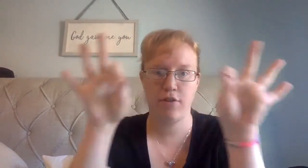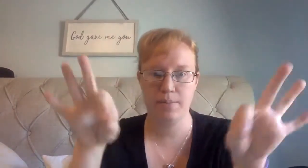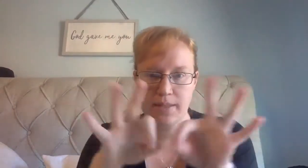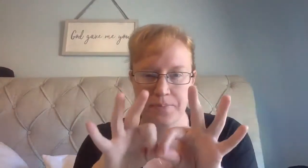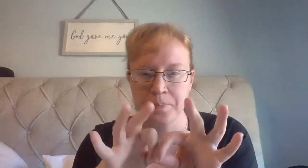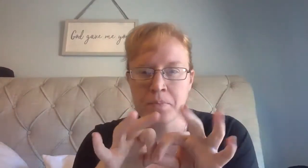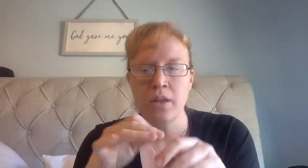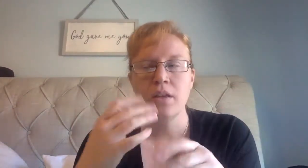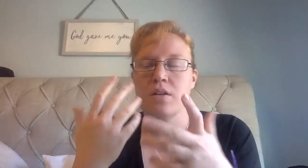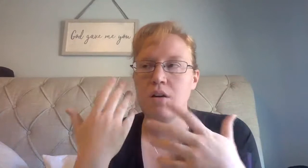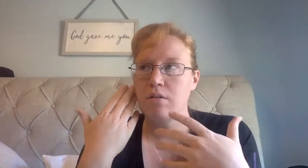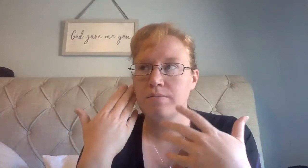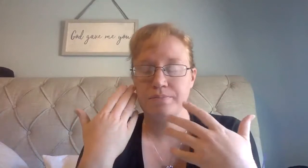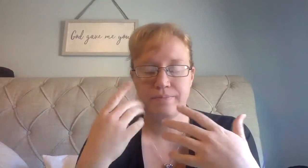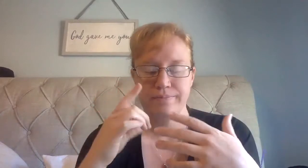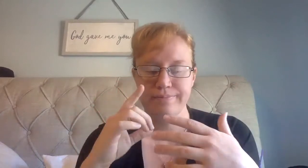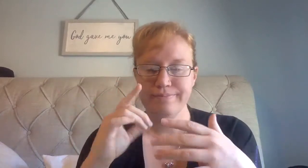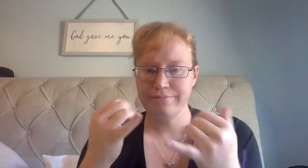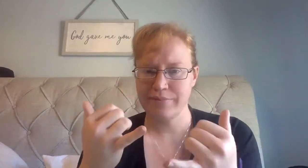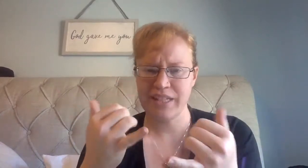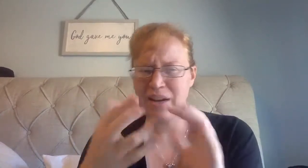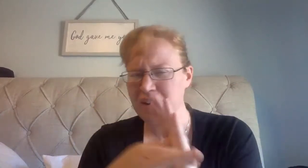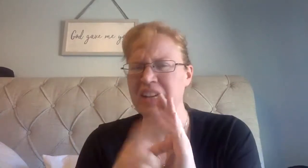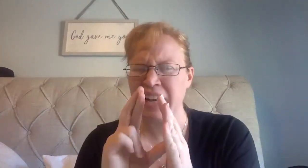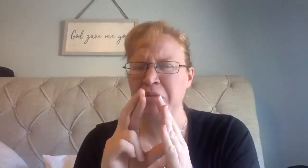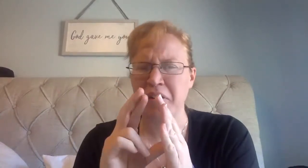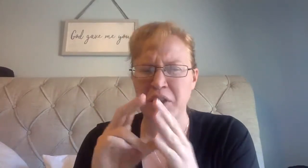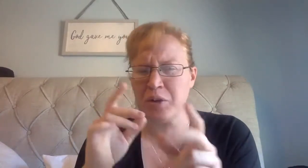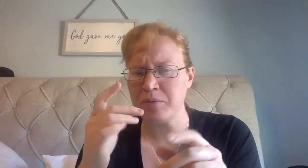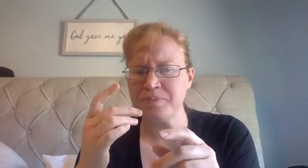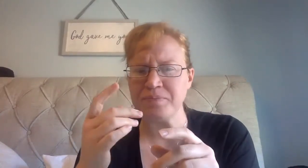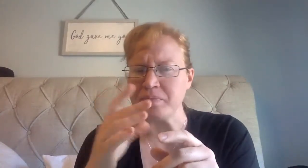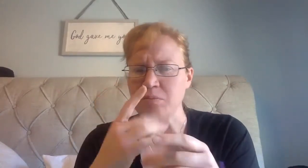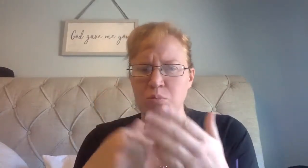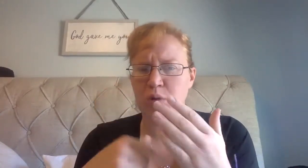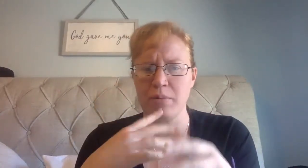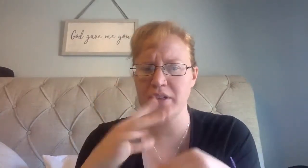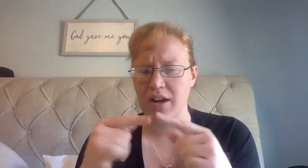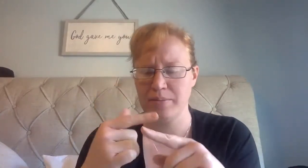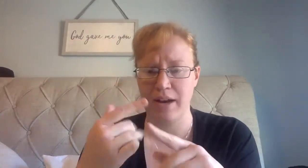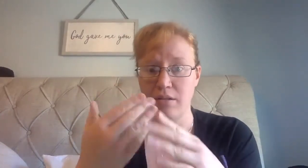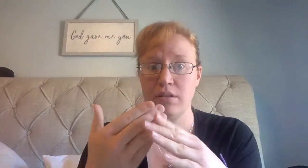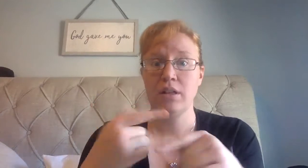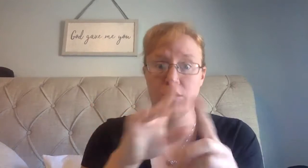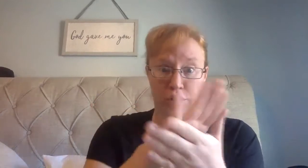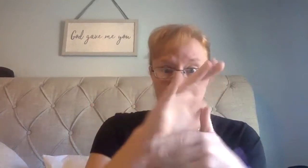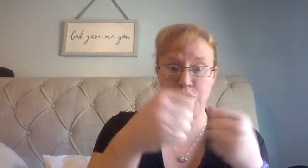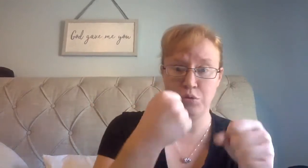frames. So today we're going to kind of review what we talked about during the school